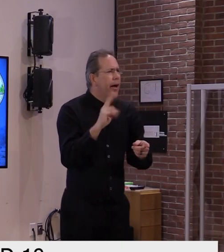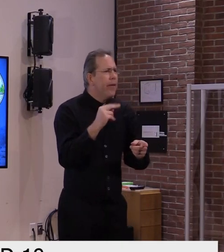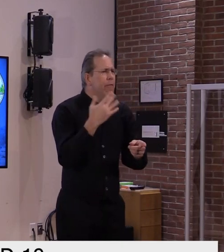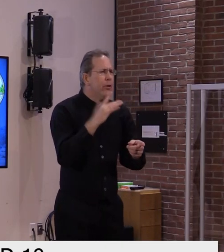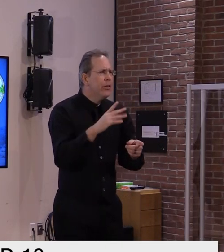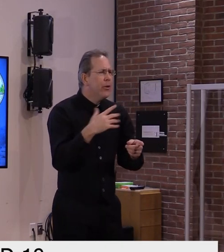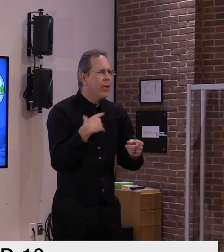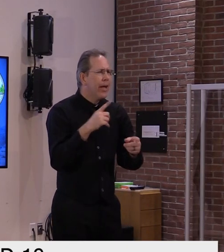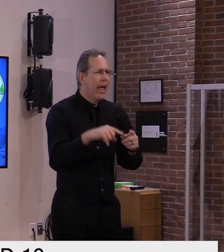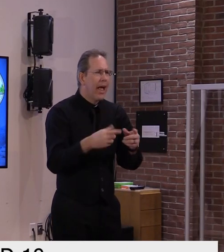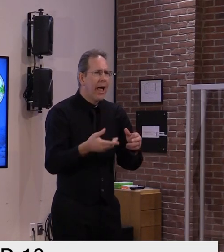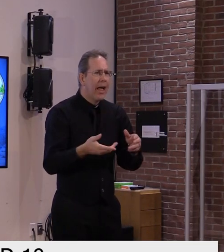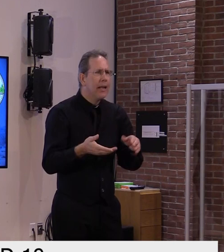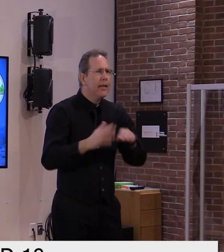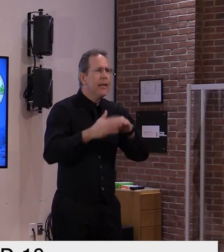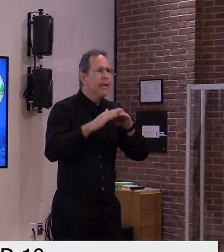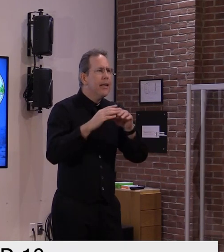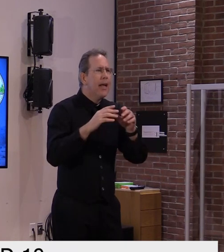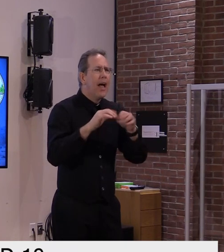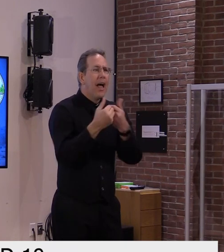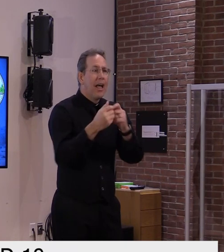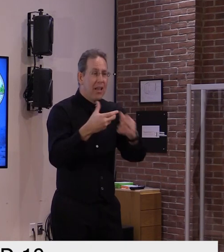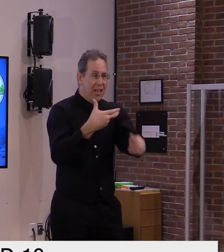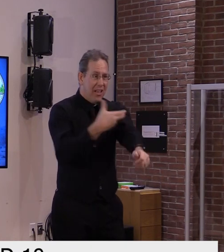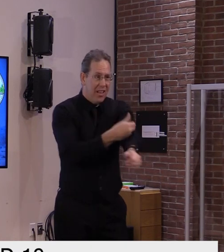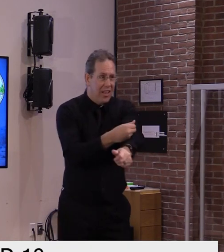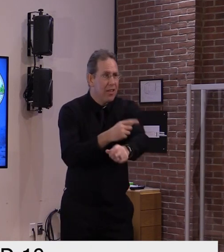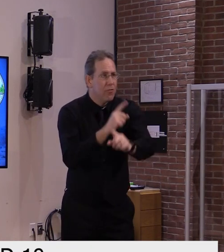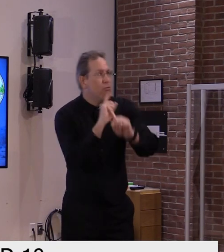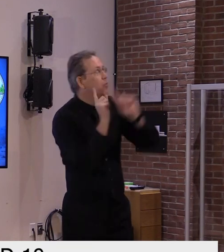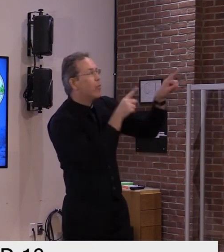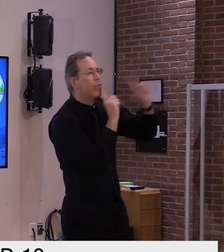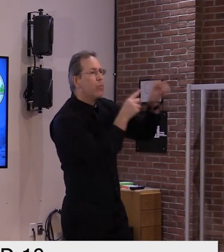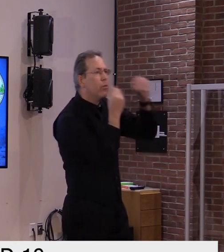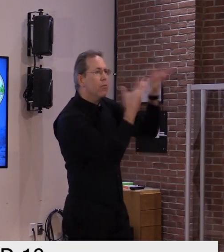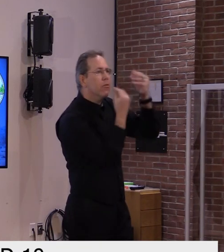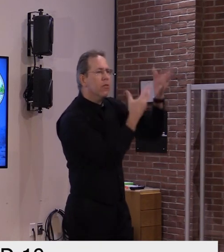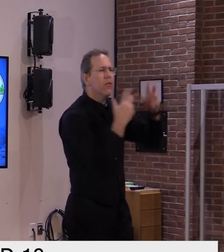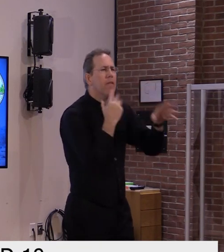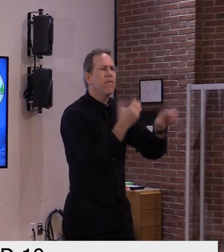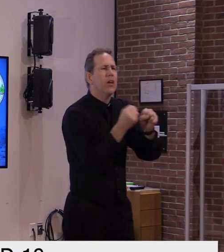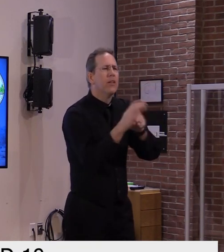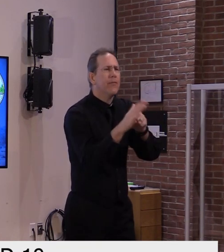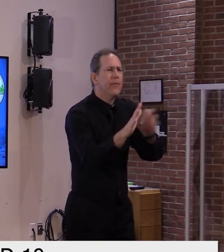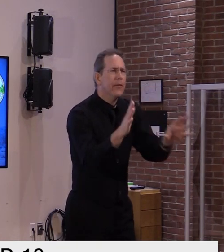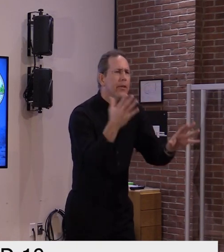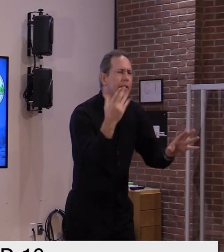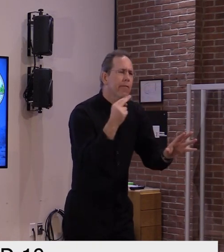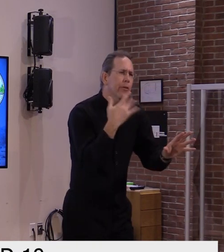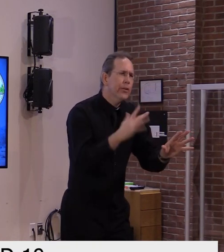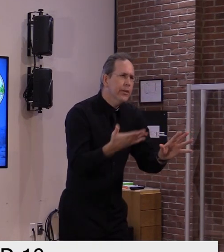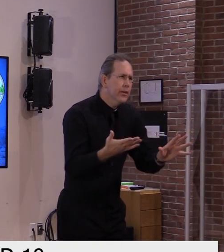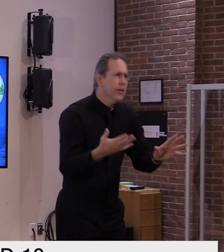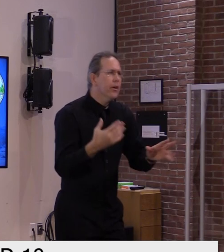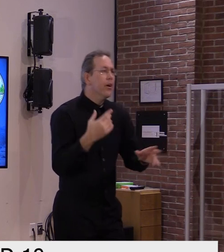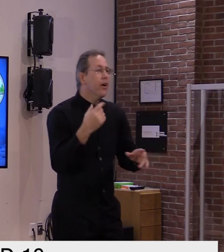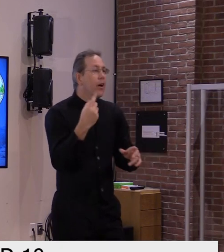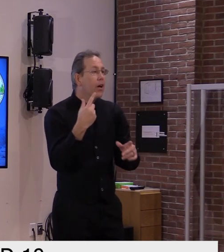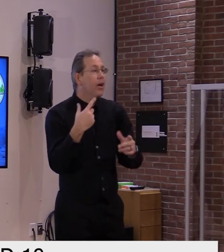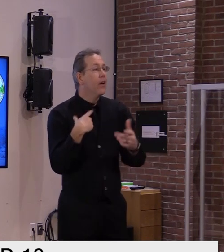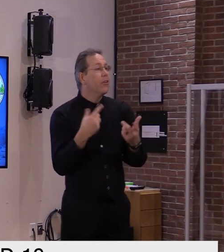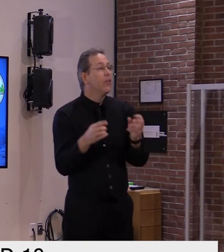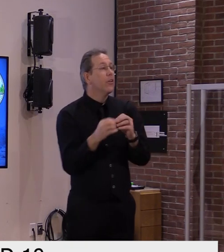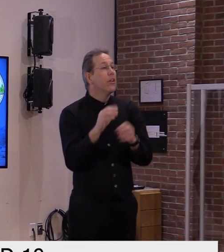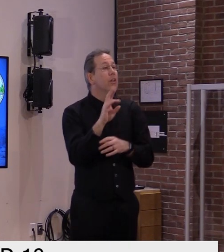they are, you know, with their contract with the federal partners, can have up to 72 hours to report those doses.